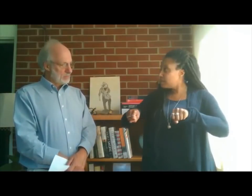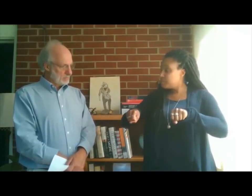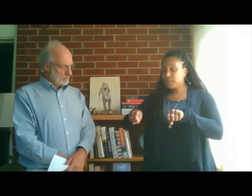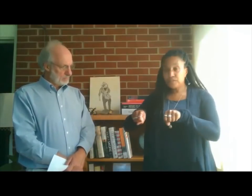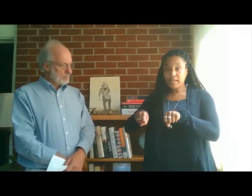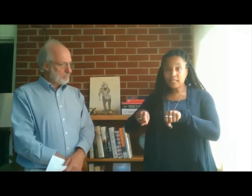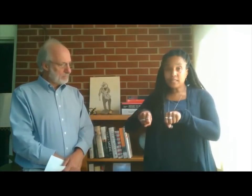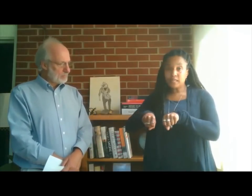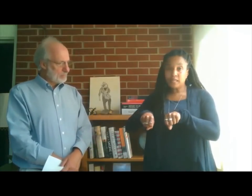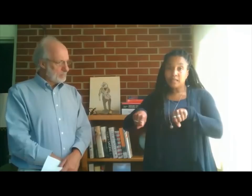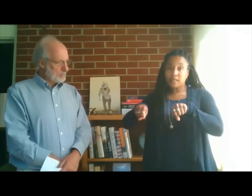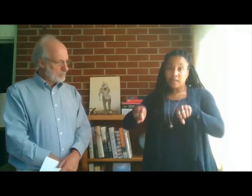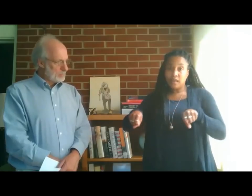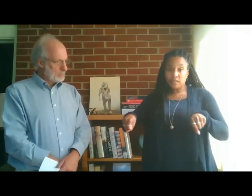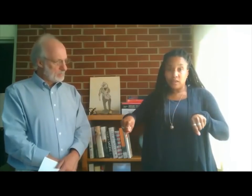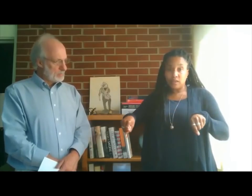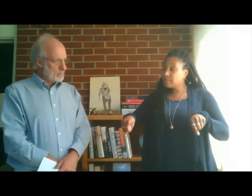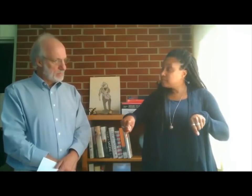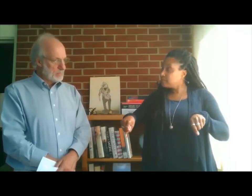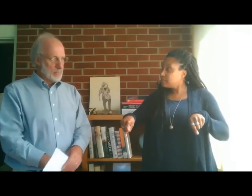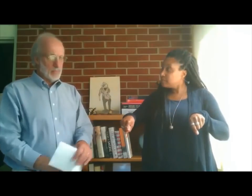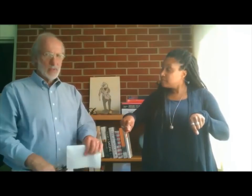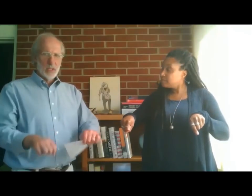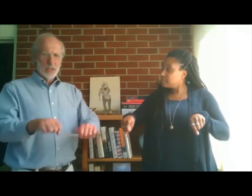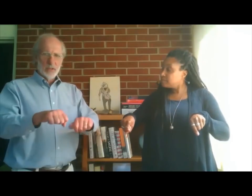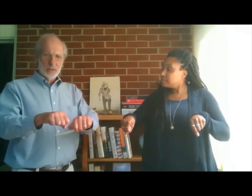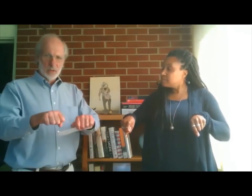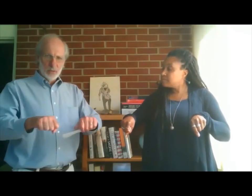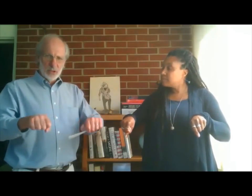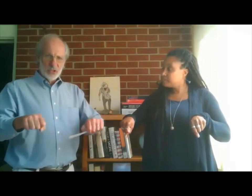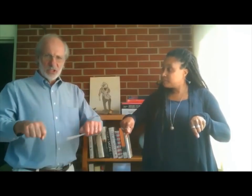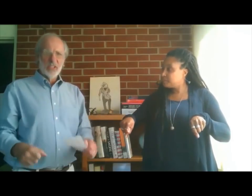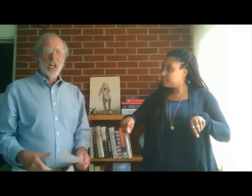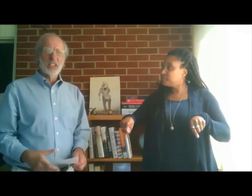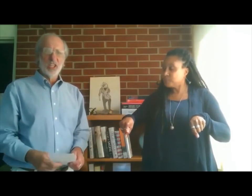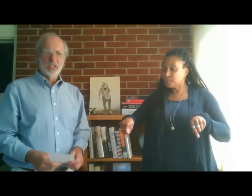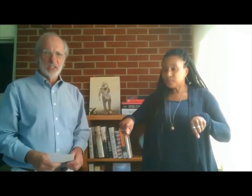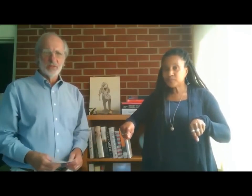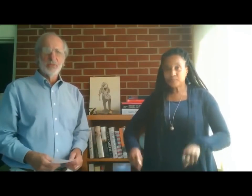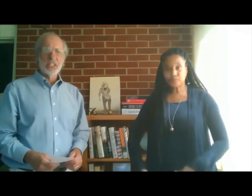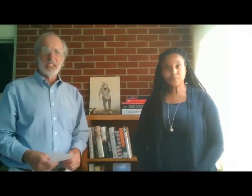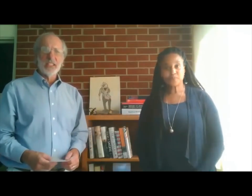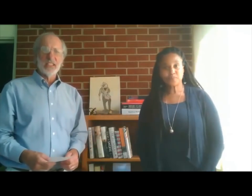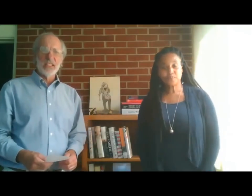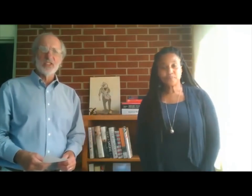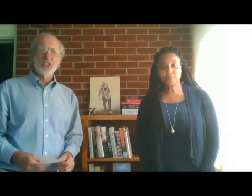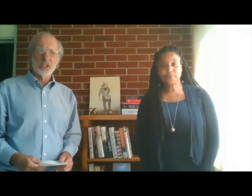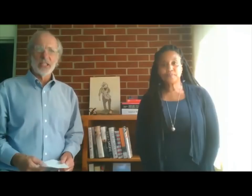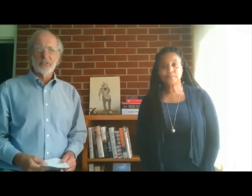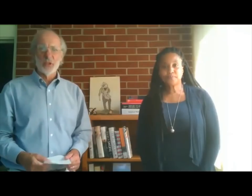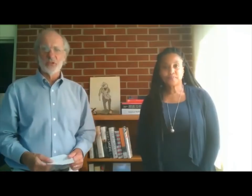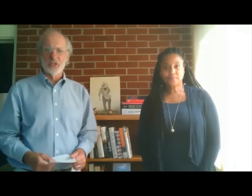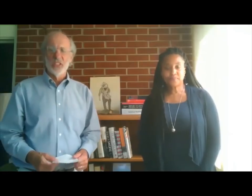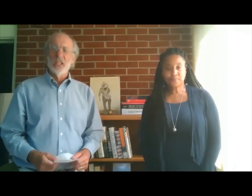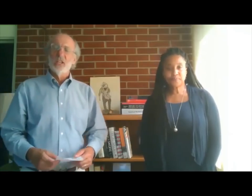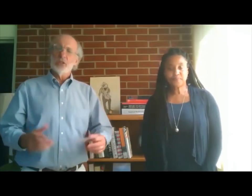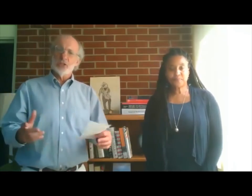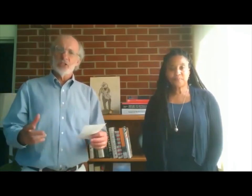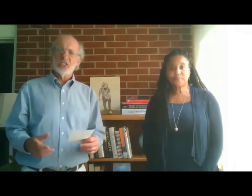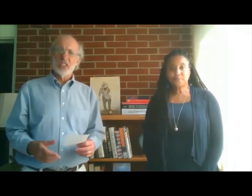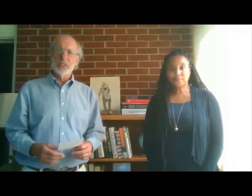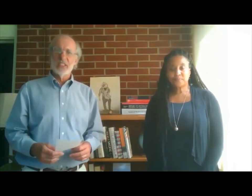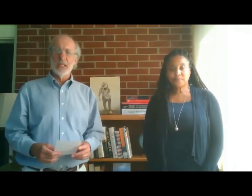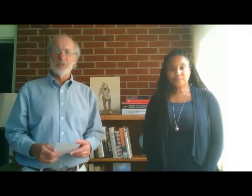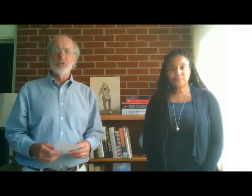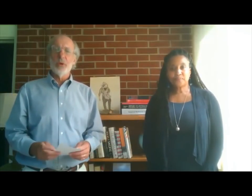dog, but you Mhm. might see hot dog. Reduce sign, hot dog, to make it easier at first. Those